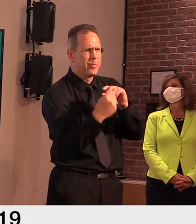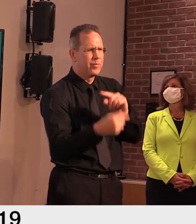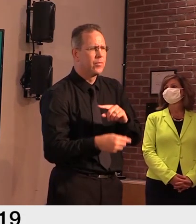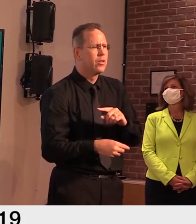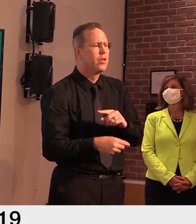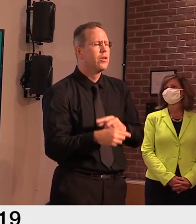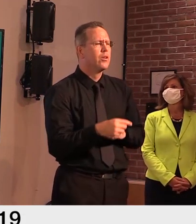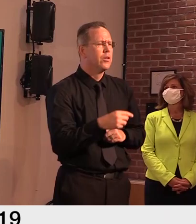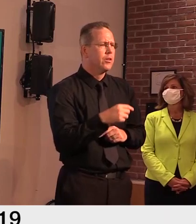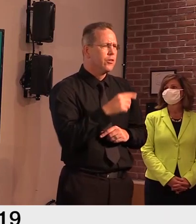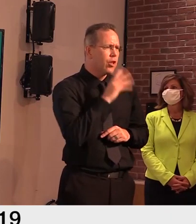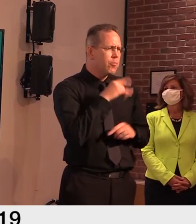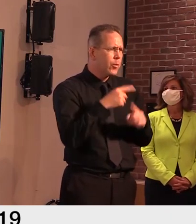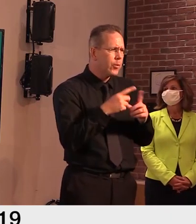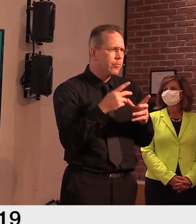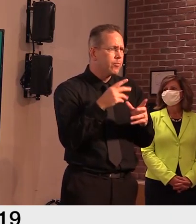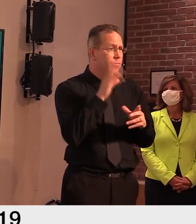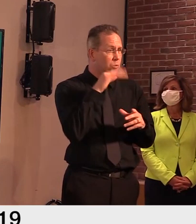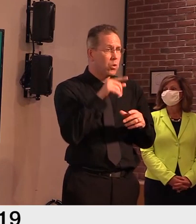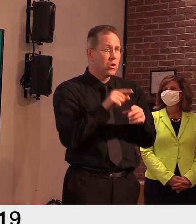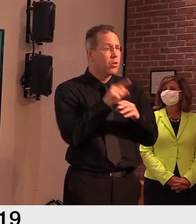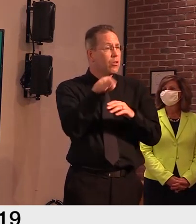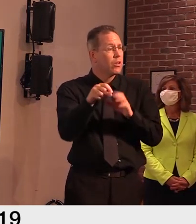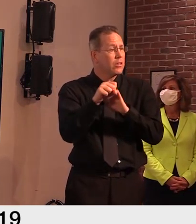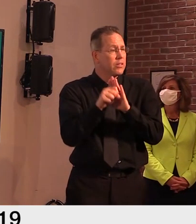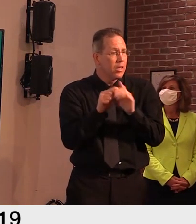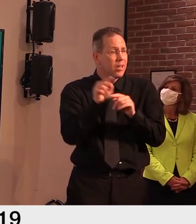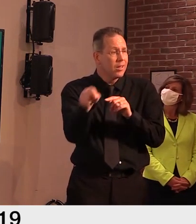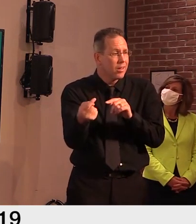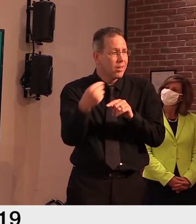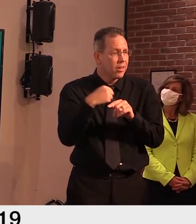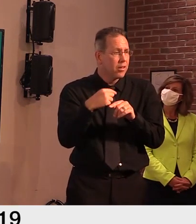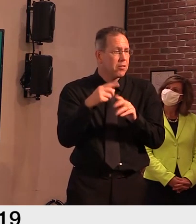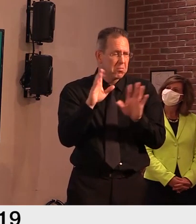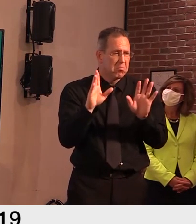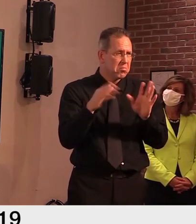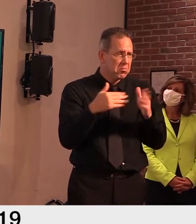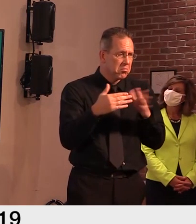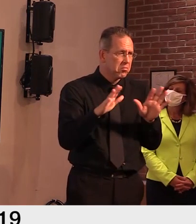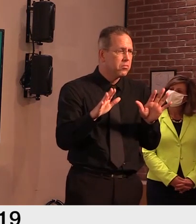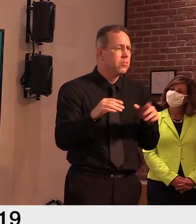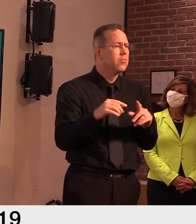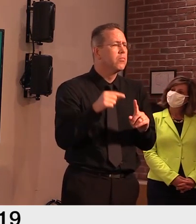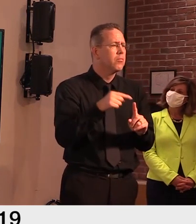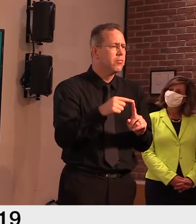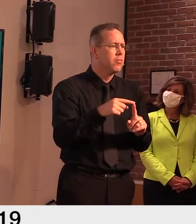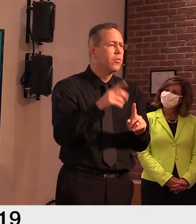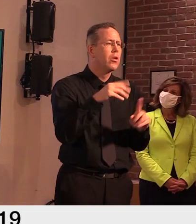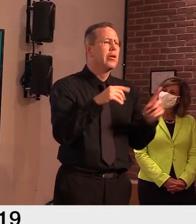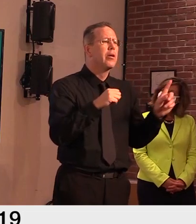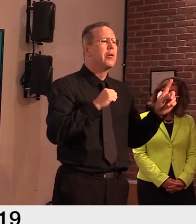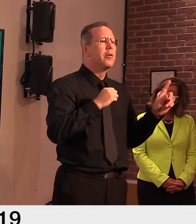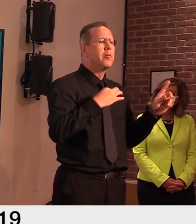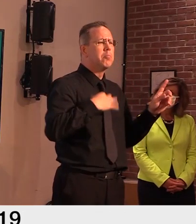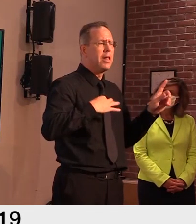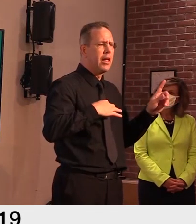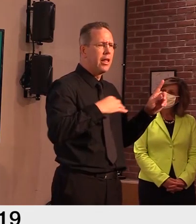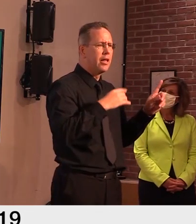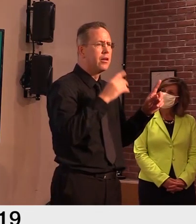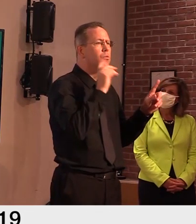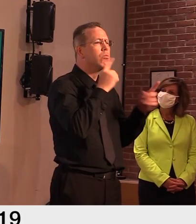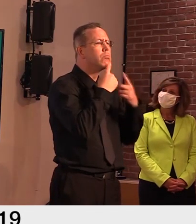Anything else, Commissioner Pichek? And I think the only point I'd make, Governor, is